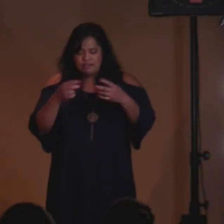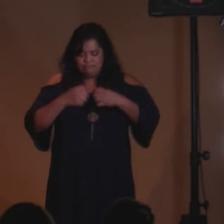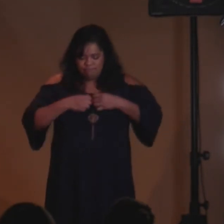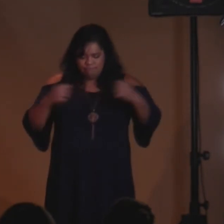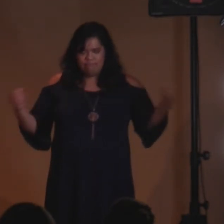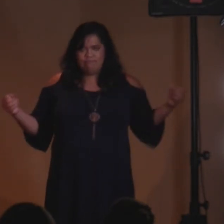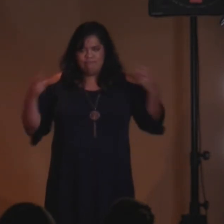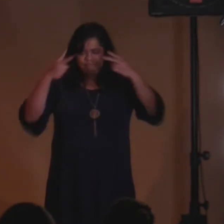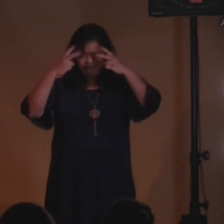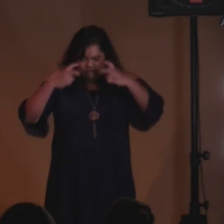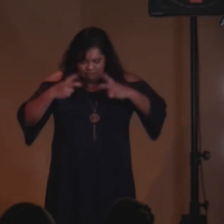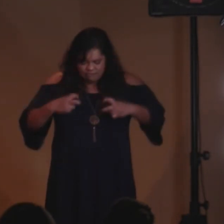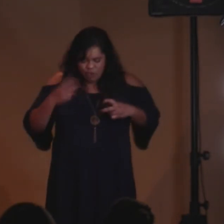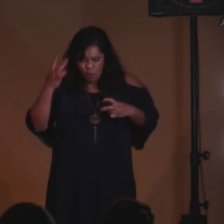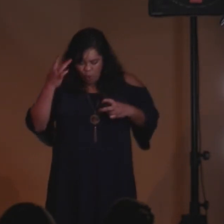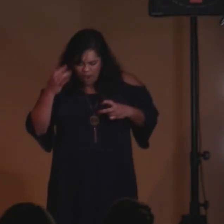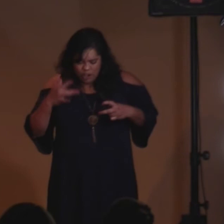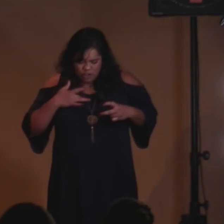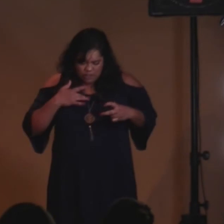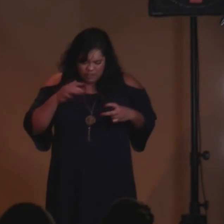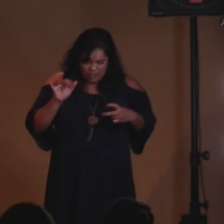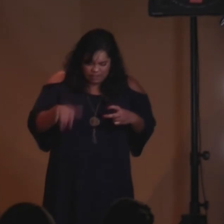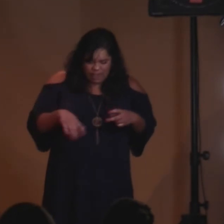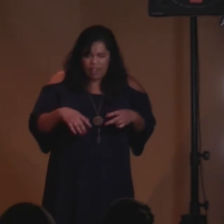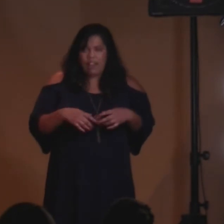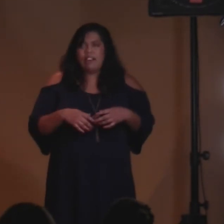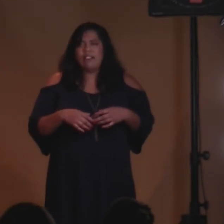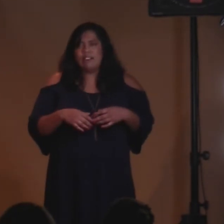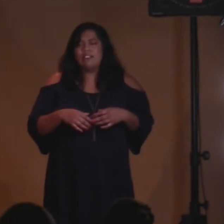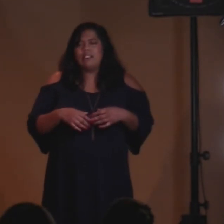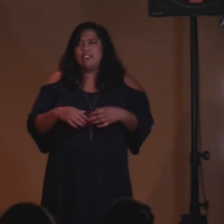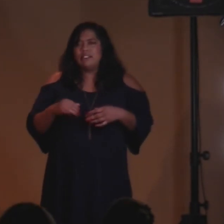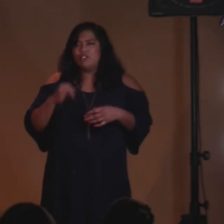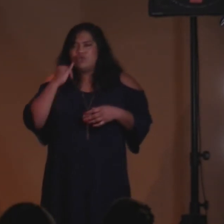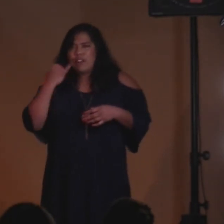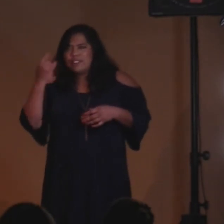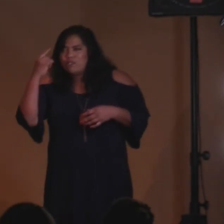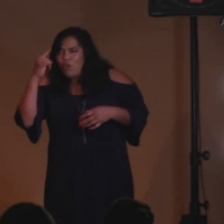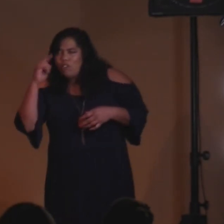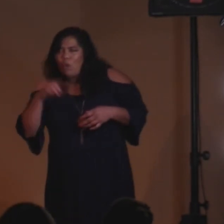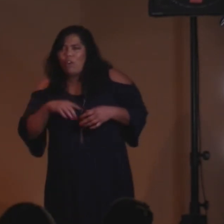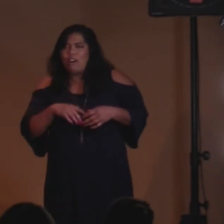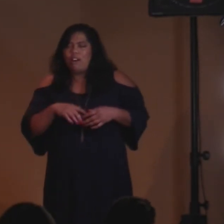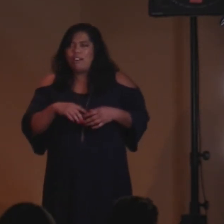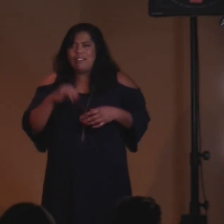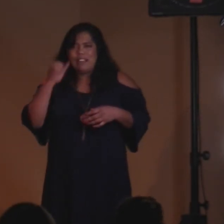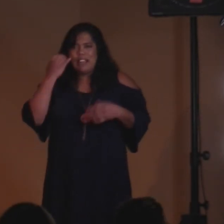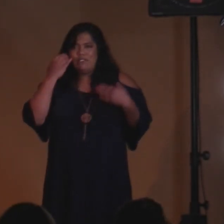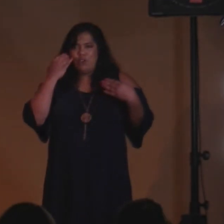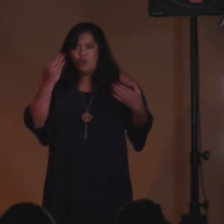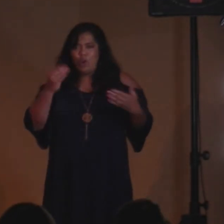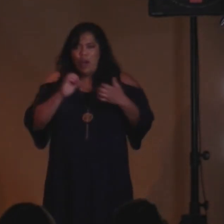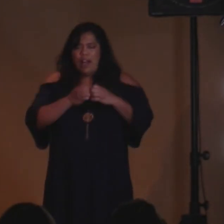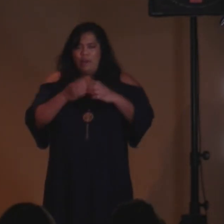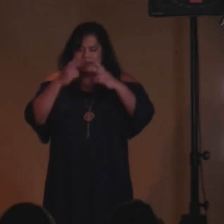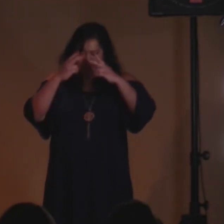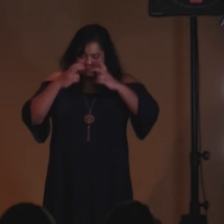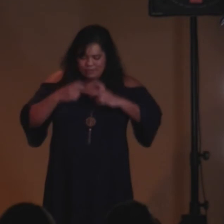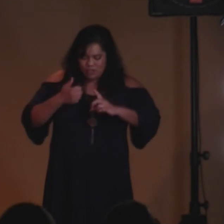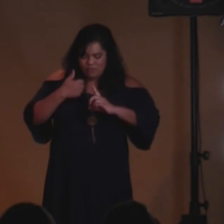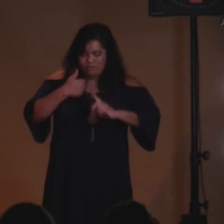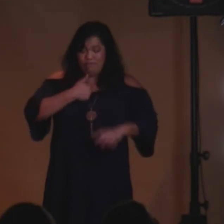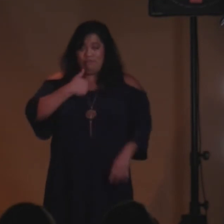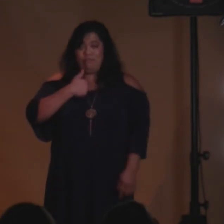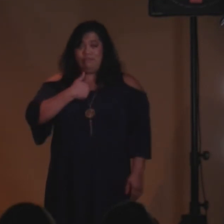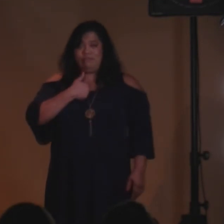and transparent. Because if you can't be that with yourself, there's no way you're going to be that with another individual. There is no way. If we're